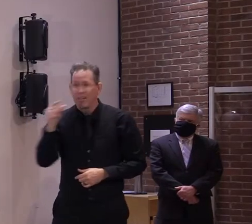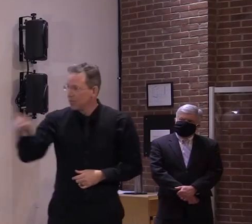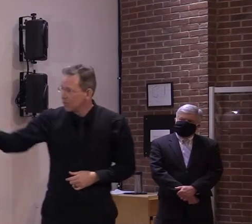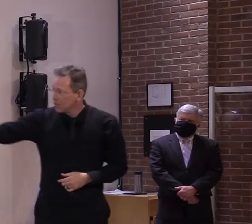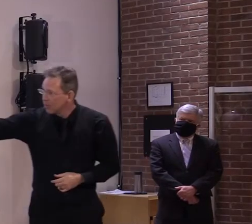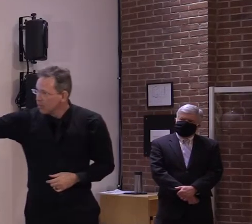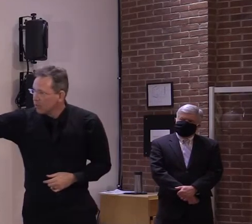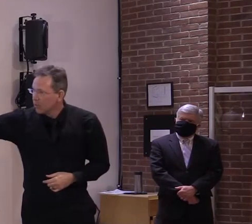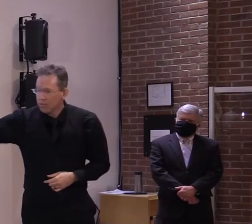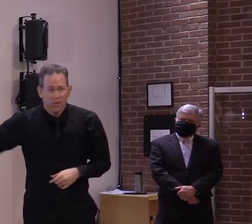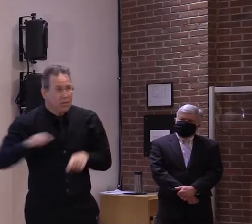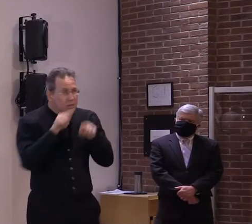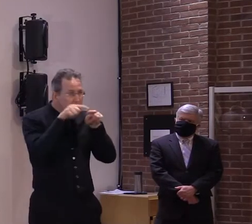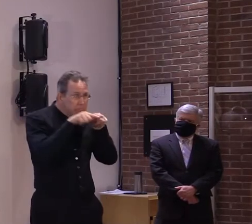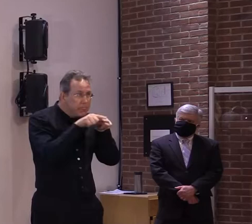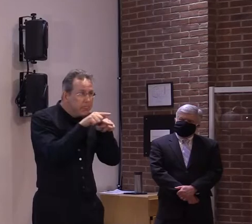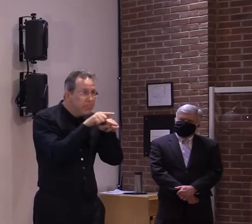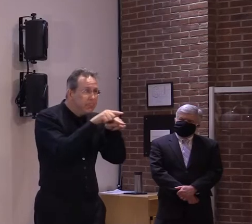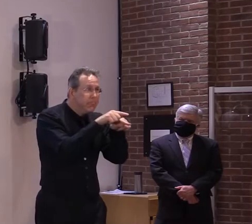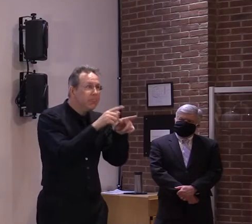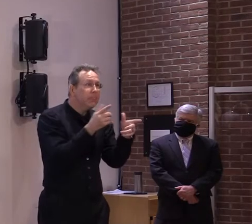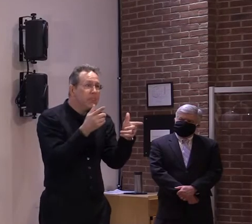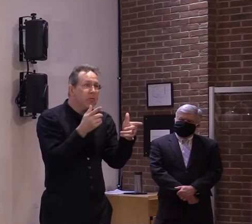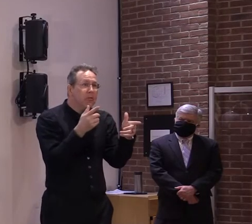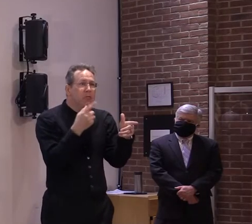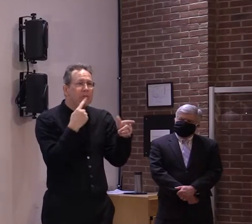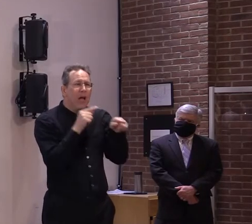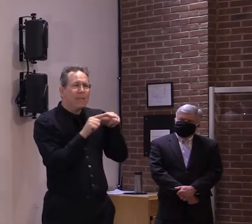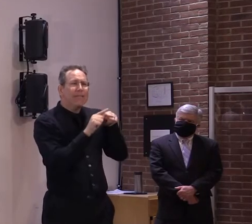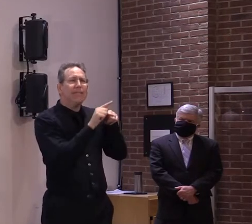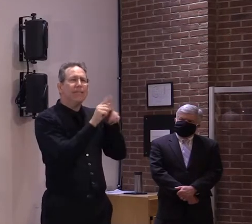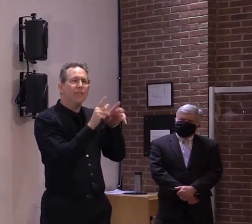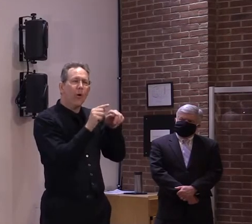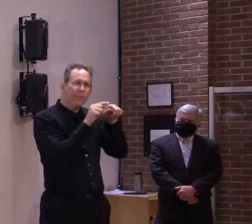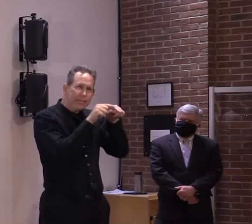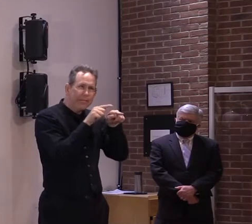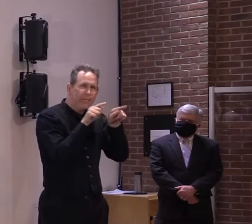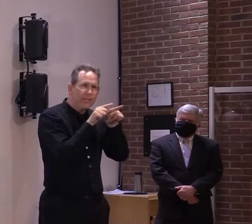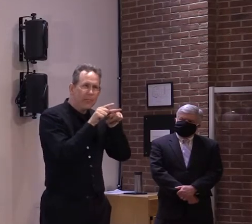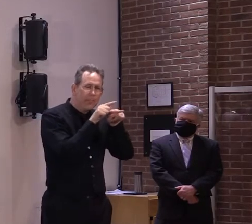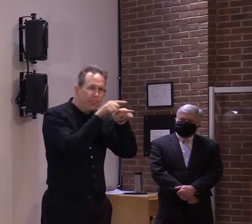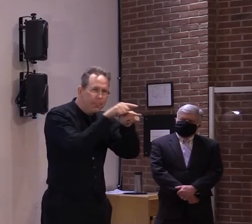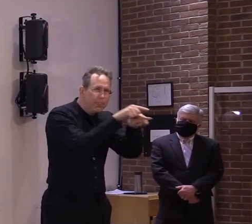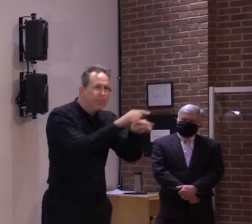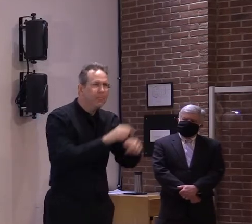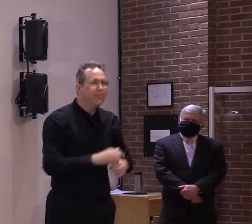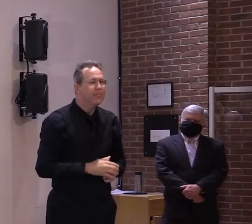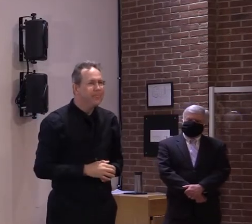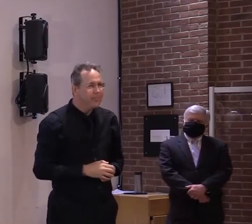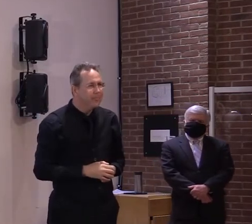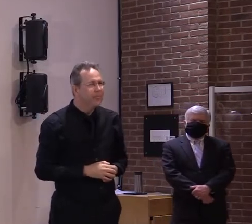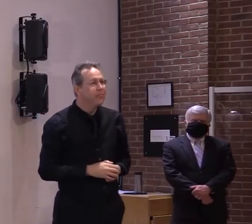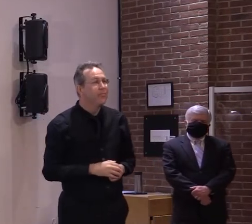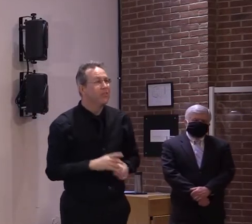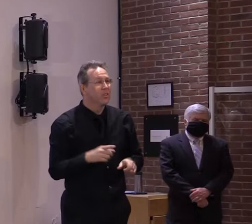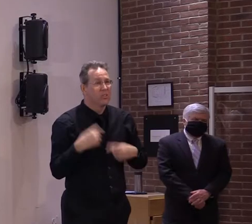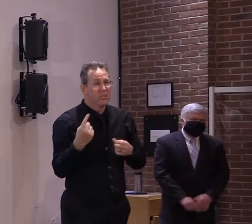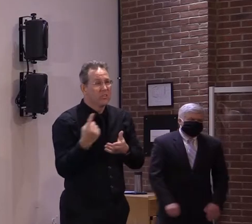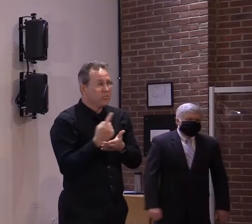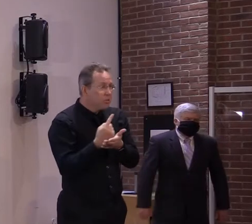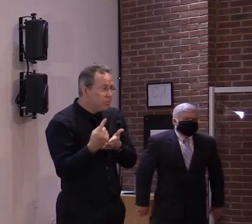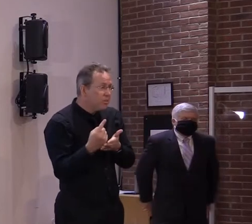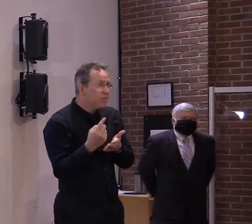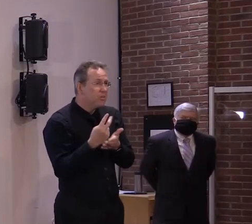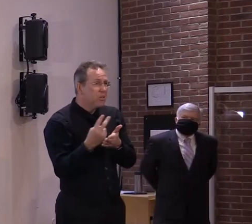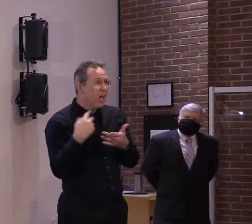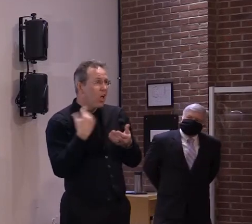each time. That number hasn't really changed in the course of a week or so. It's sort